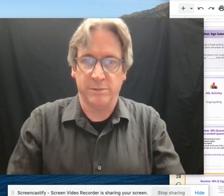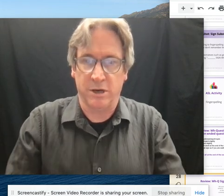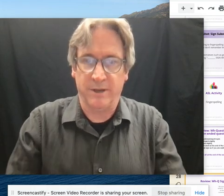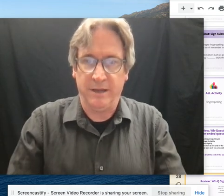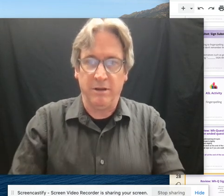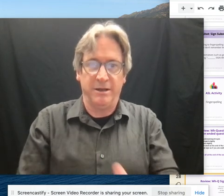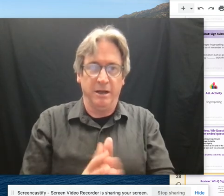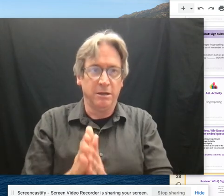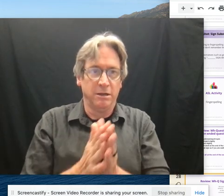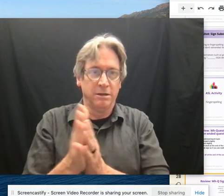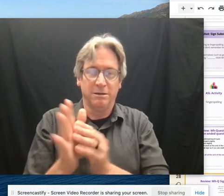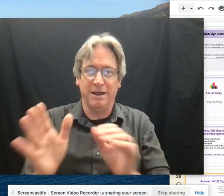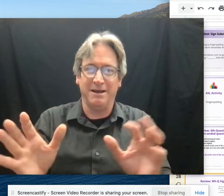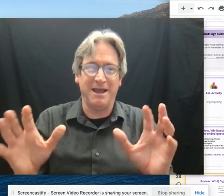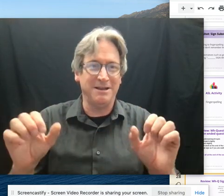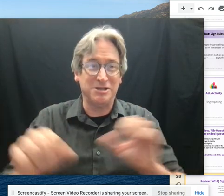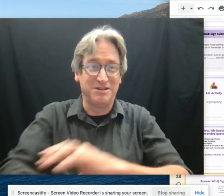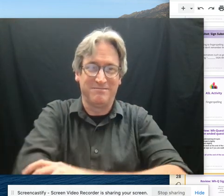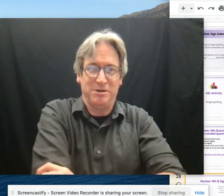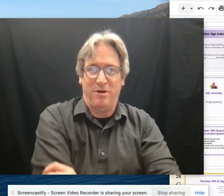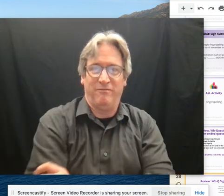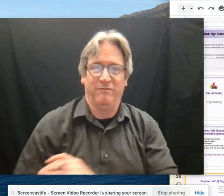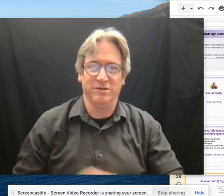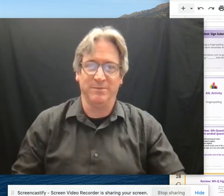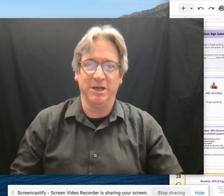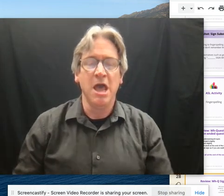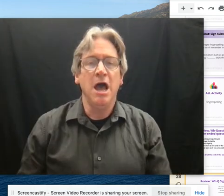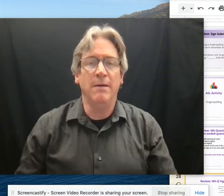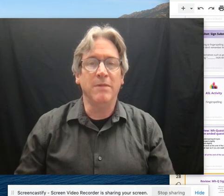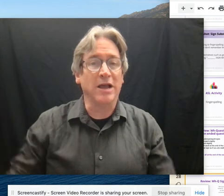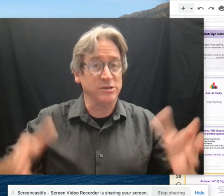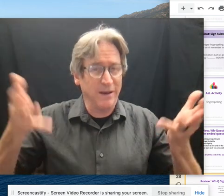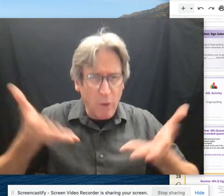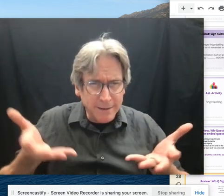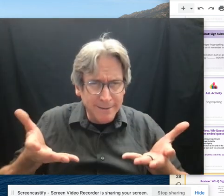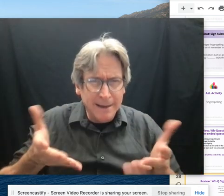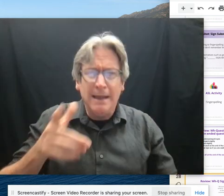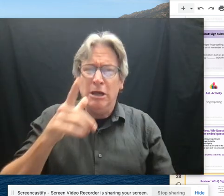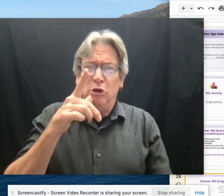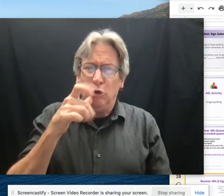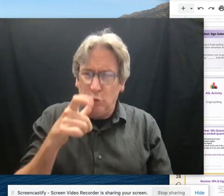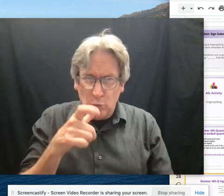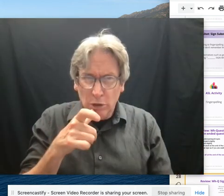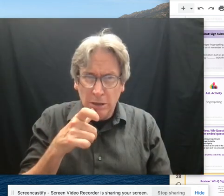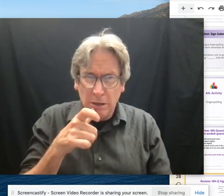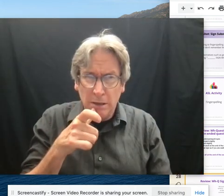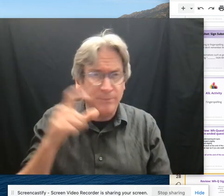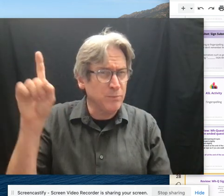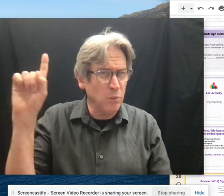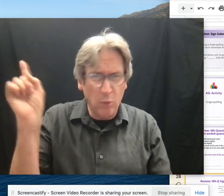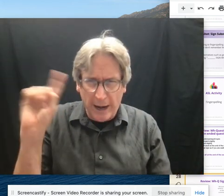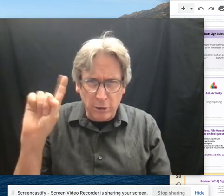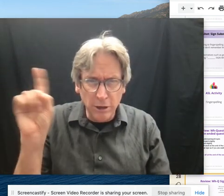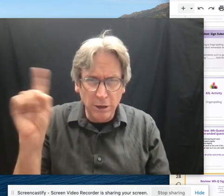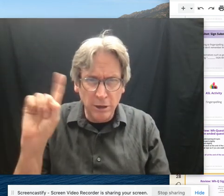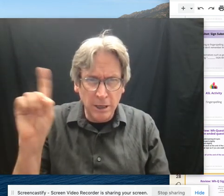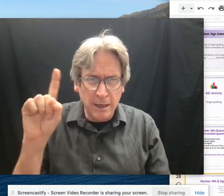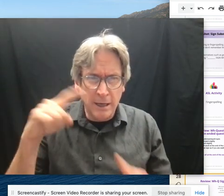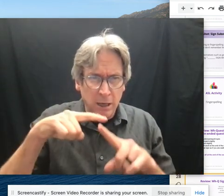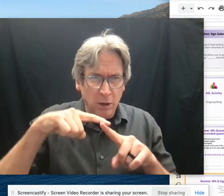Okay, sorry about that. I had to jump off for something. Okay, so we have what, who,